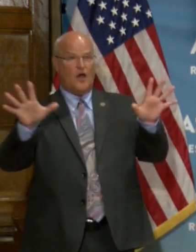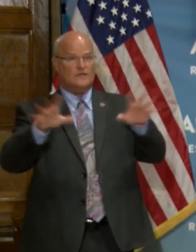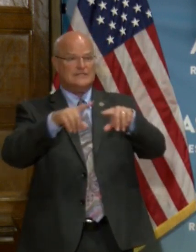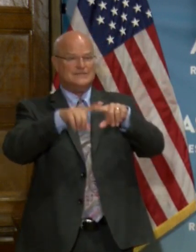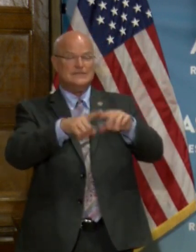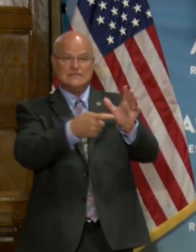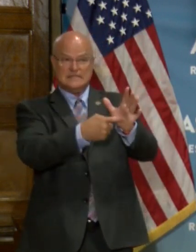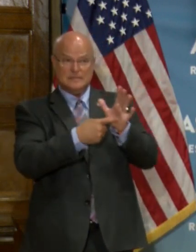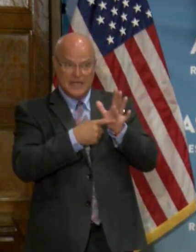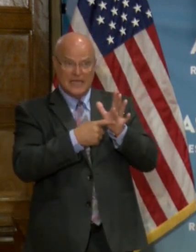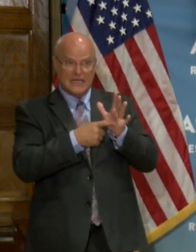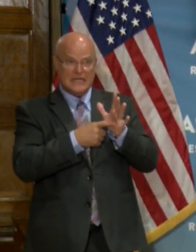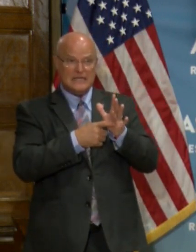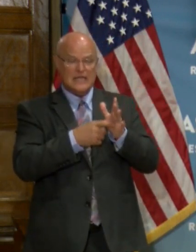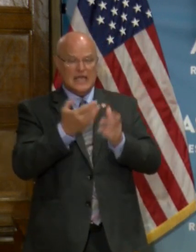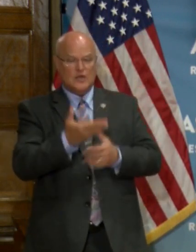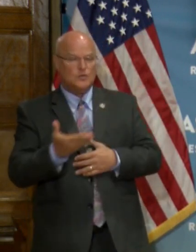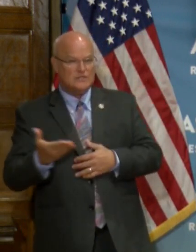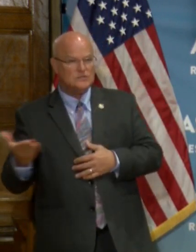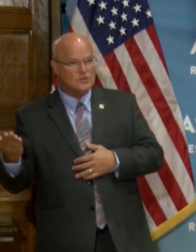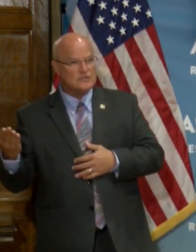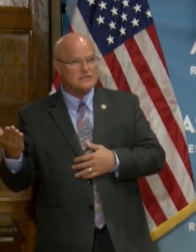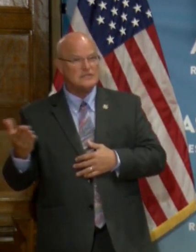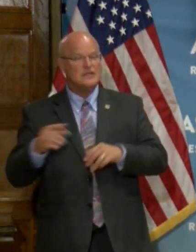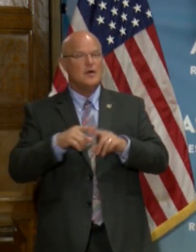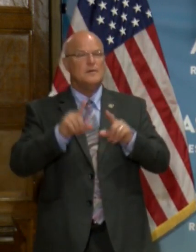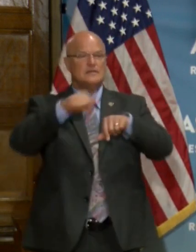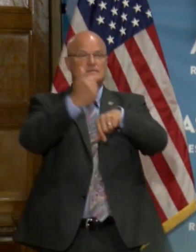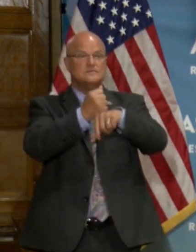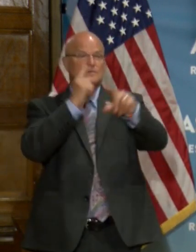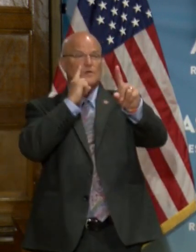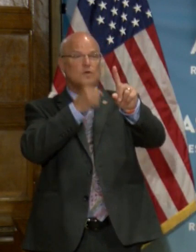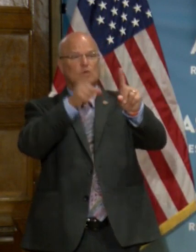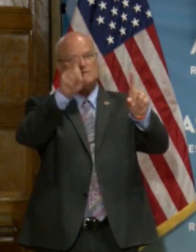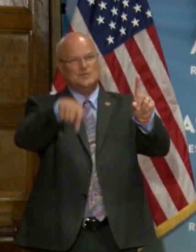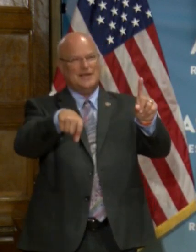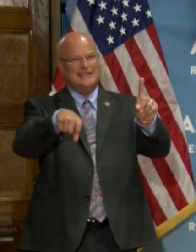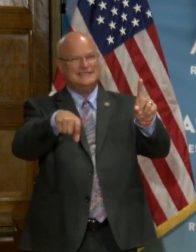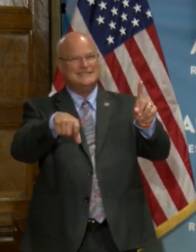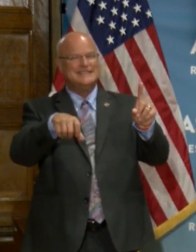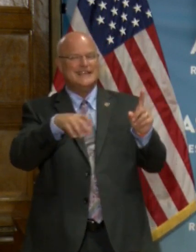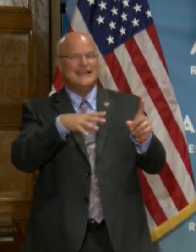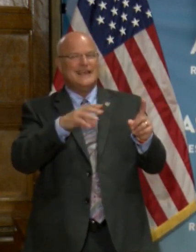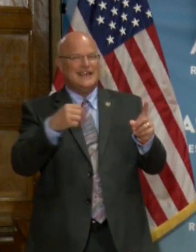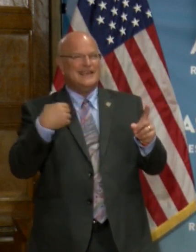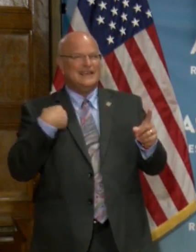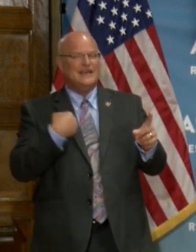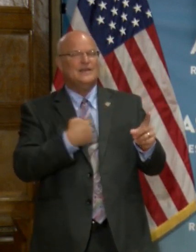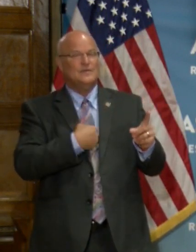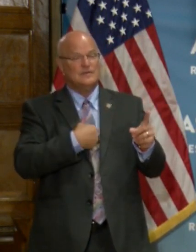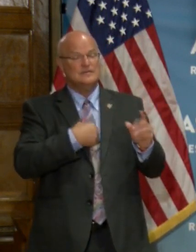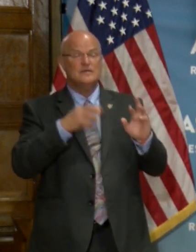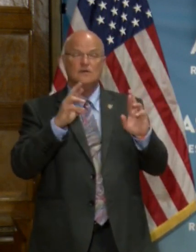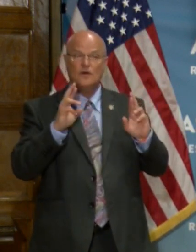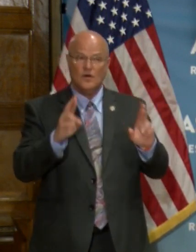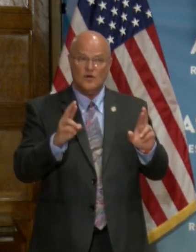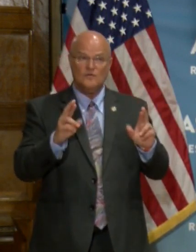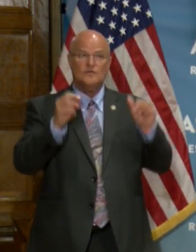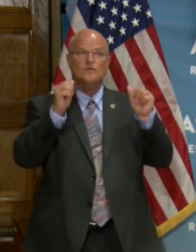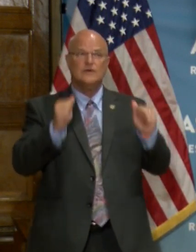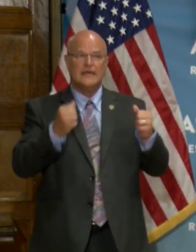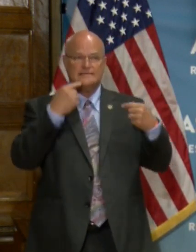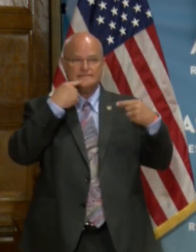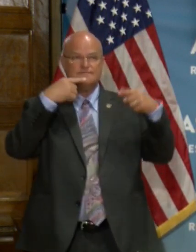upon demand, it depends upon resources, but you have to set goals, and we're hopeful that we can make